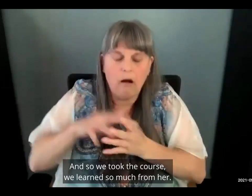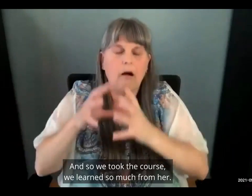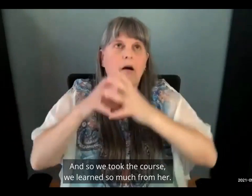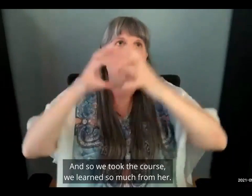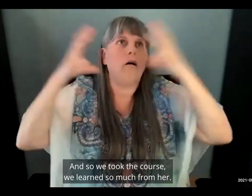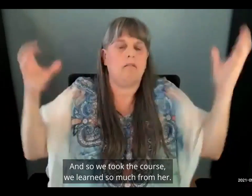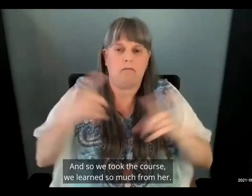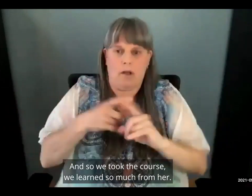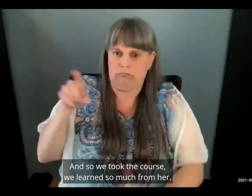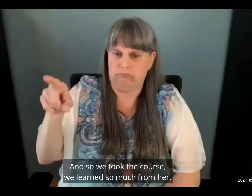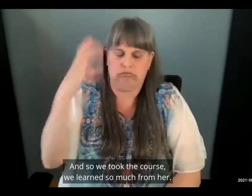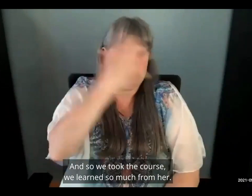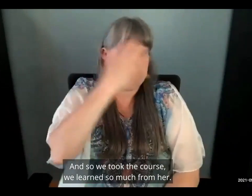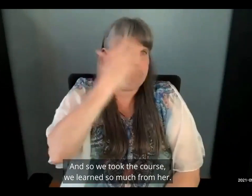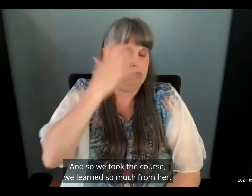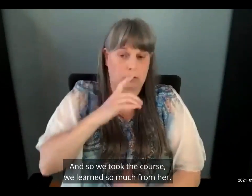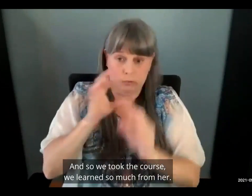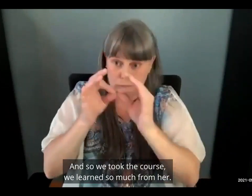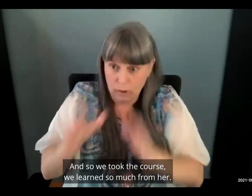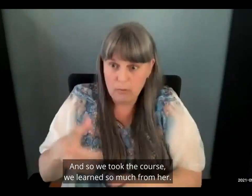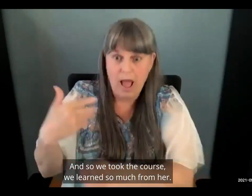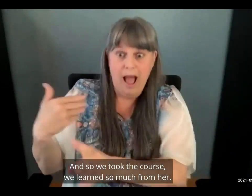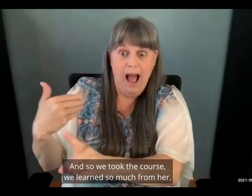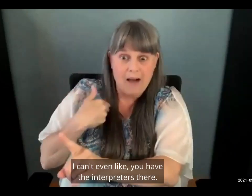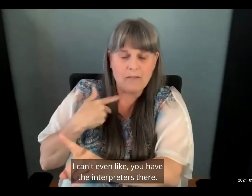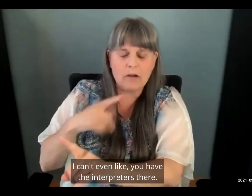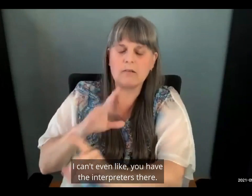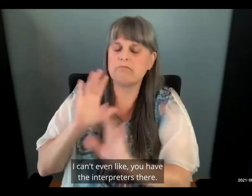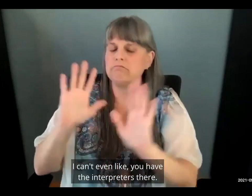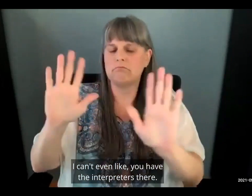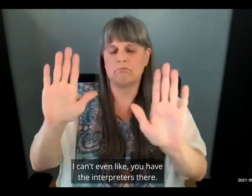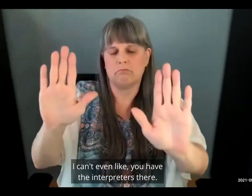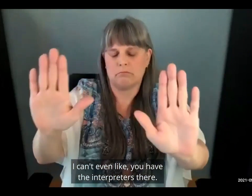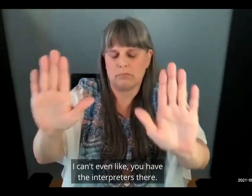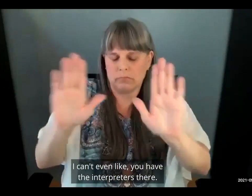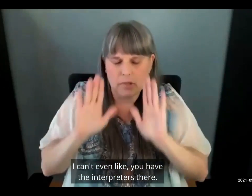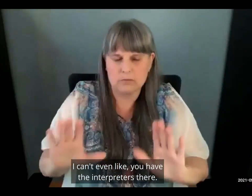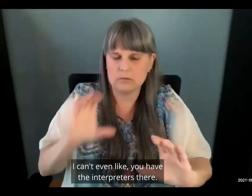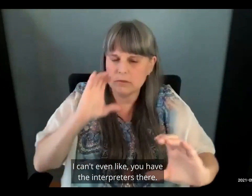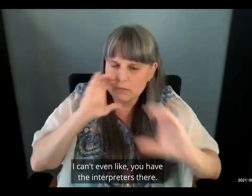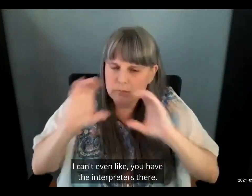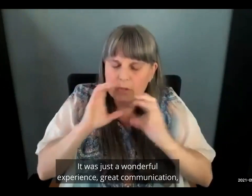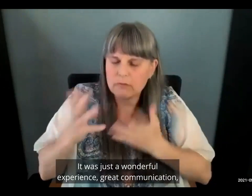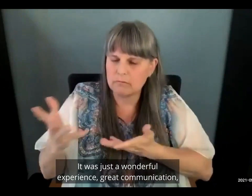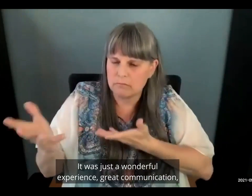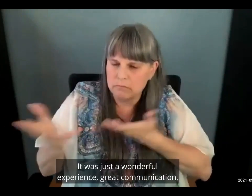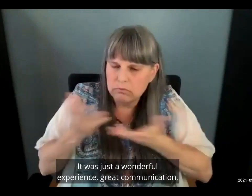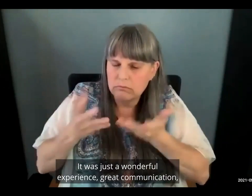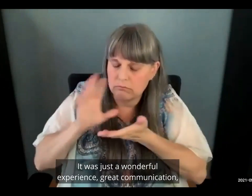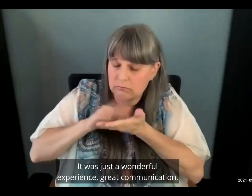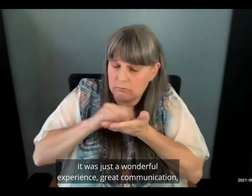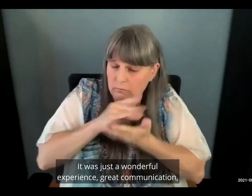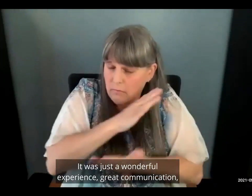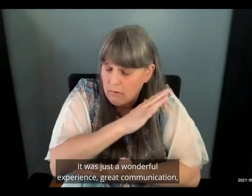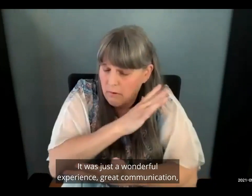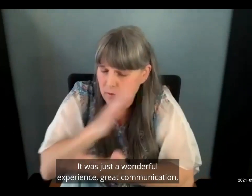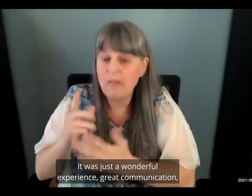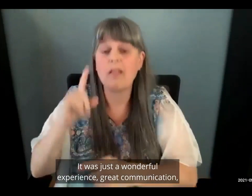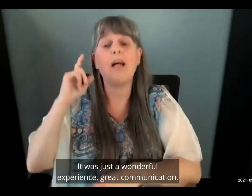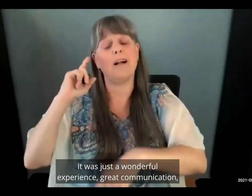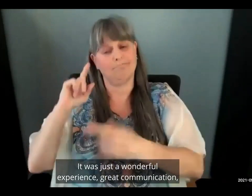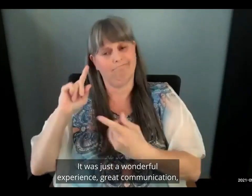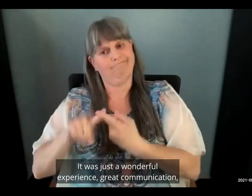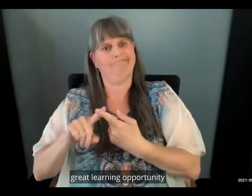And so we took the course, we learned so much from her. I can't even, like, we had the interpreters there. It was just a wonderful experience,